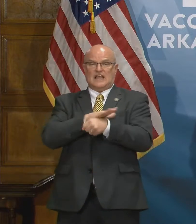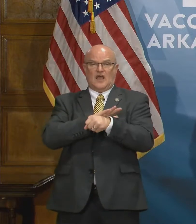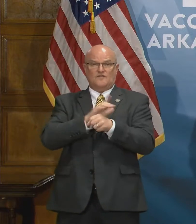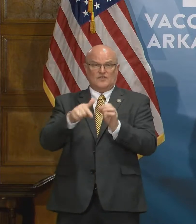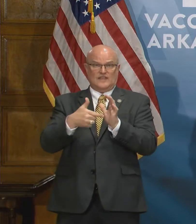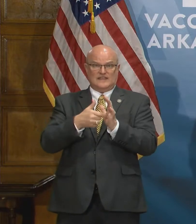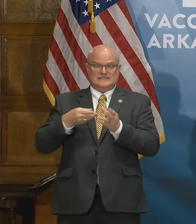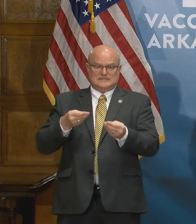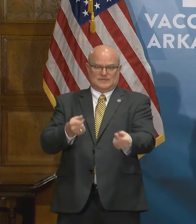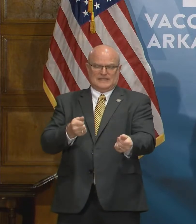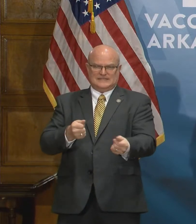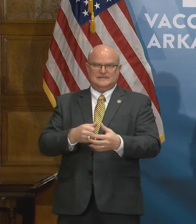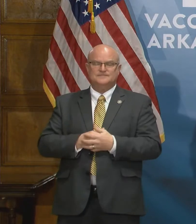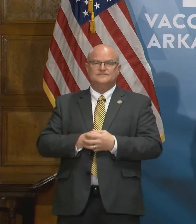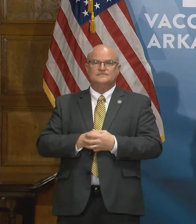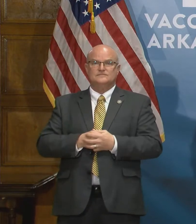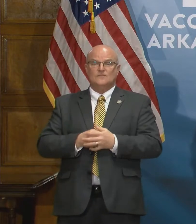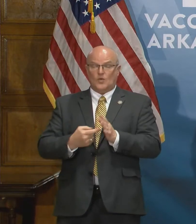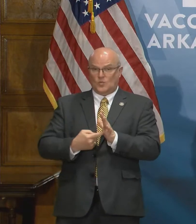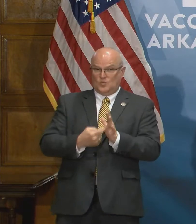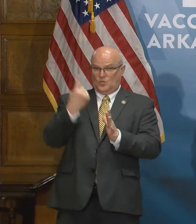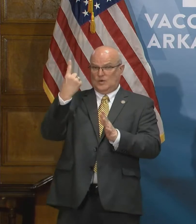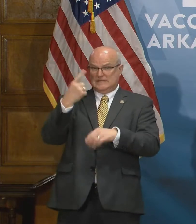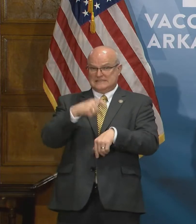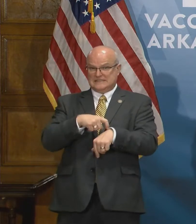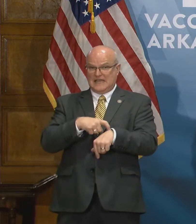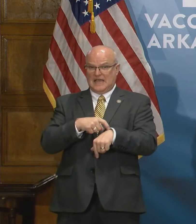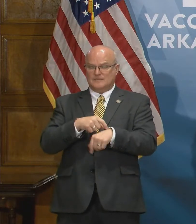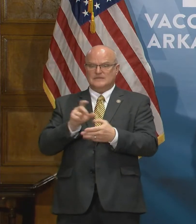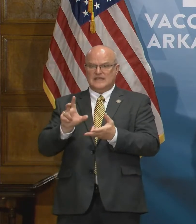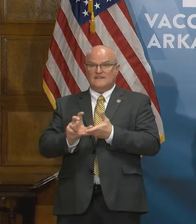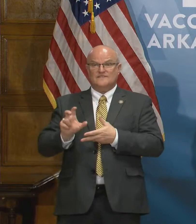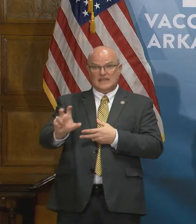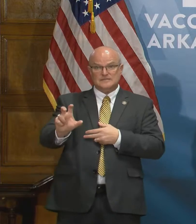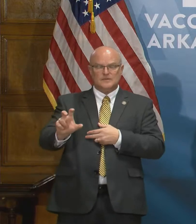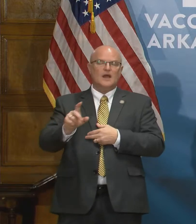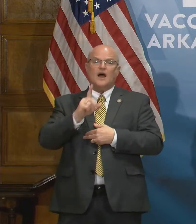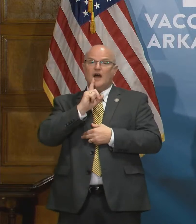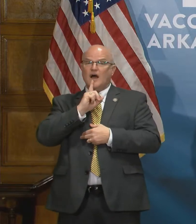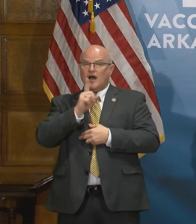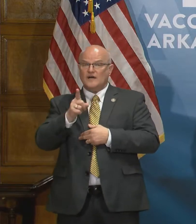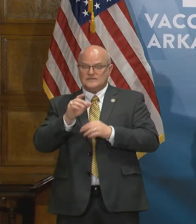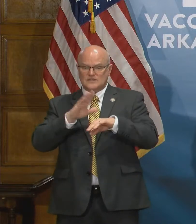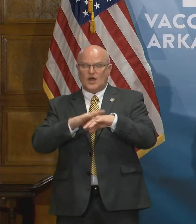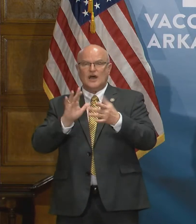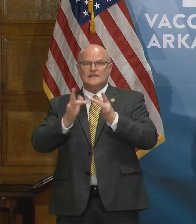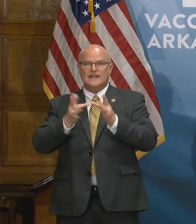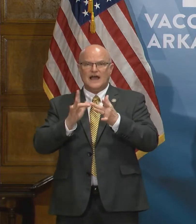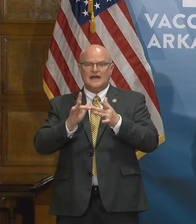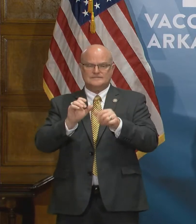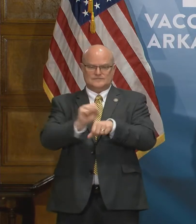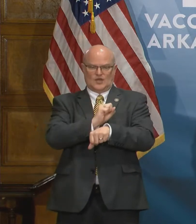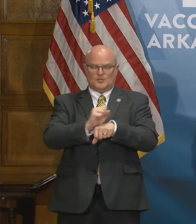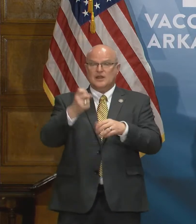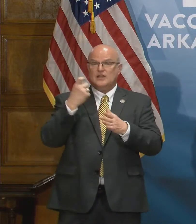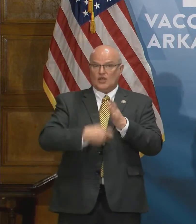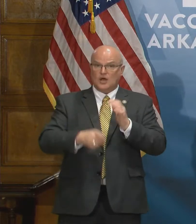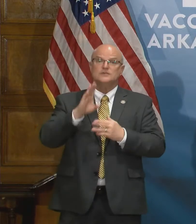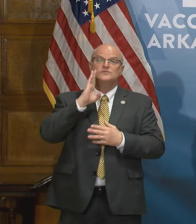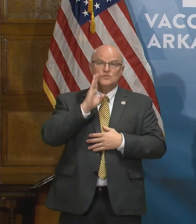expenditure. This is a one-time expenditure in terms of the investment. Obviously, when it's online, there'll be operating